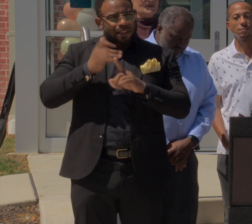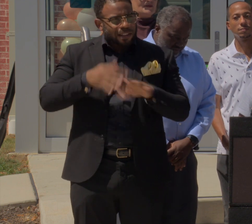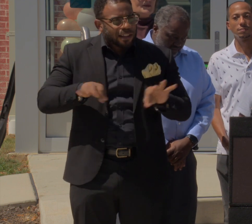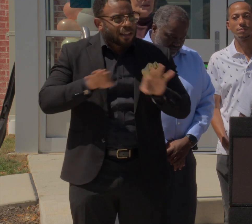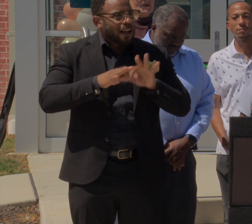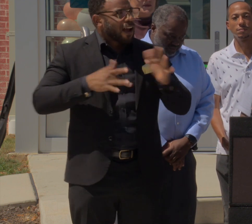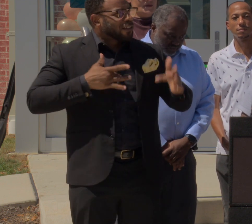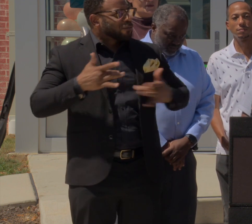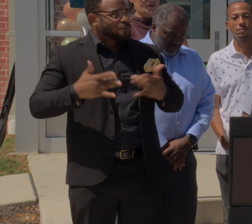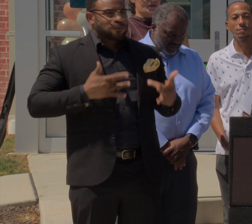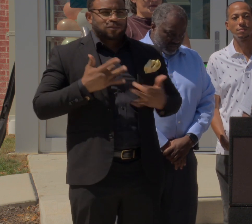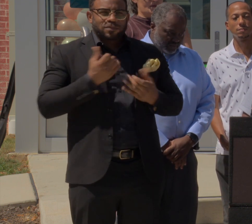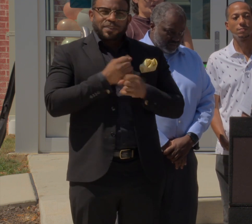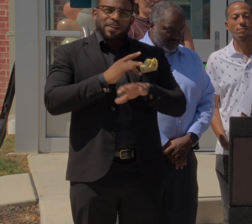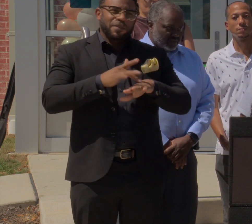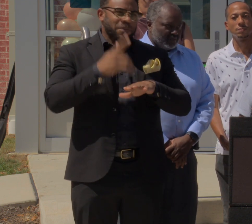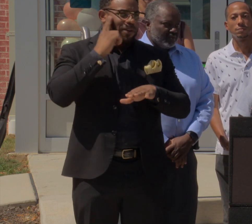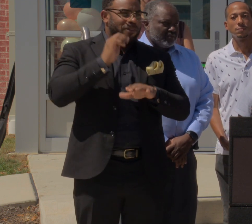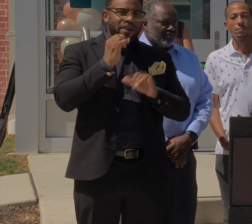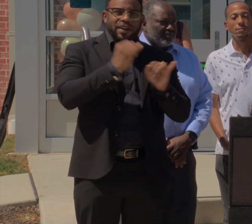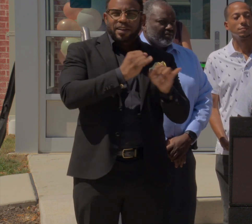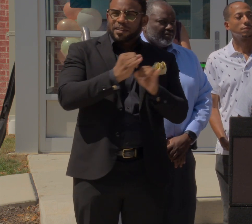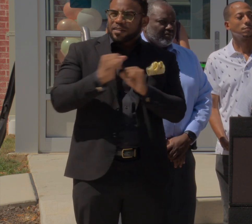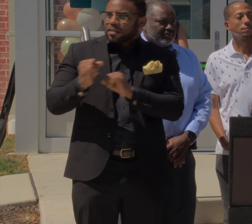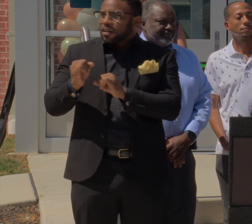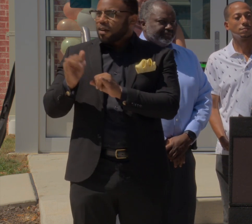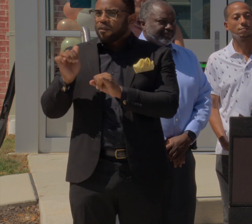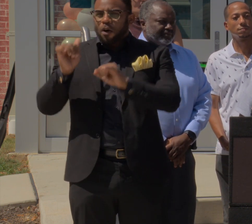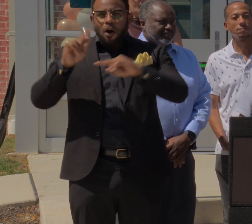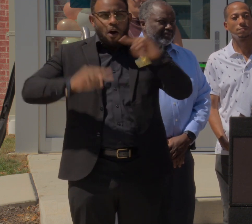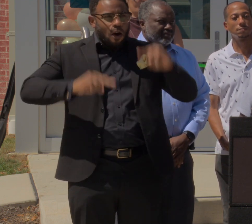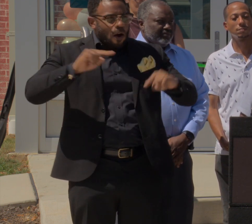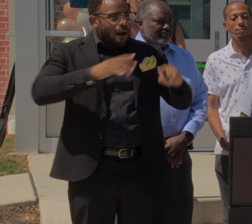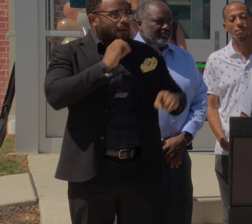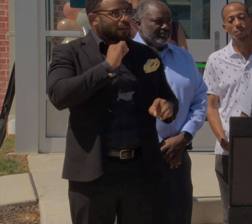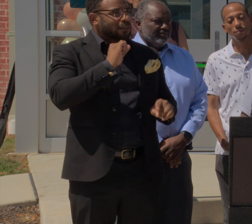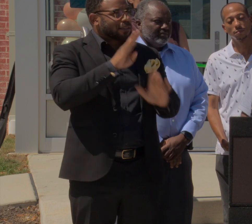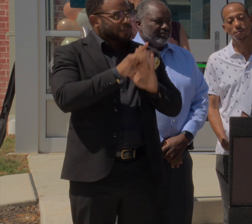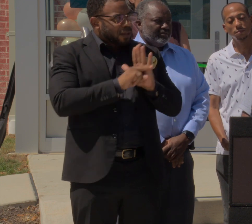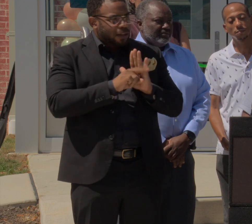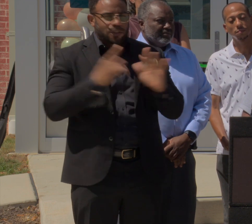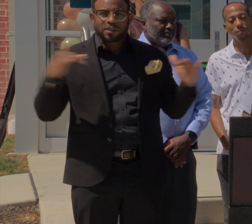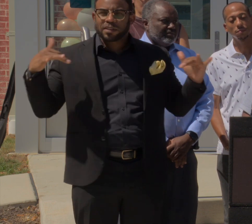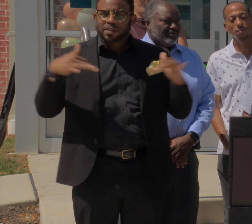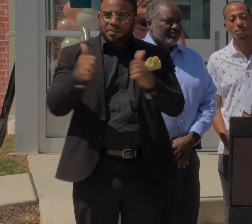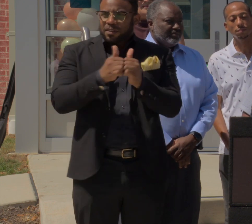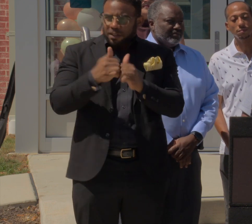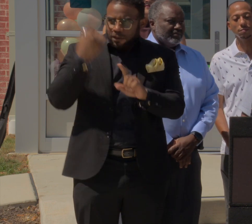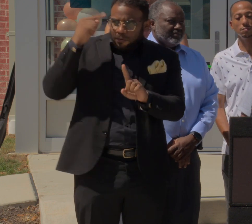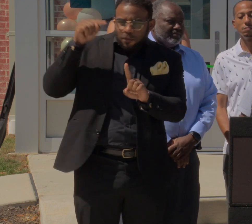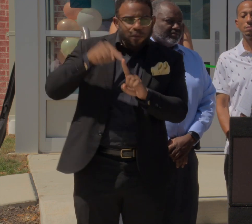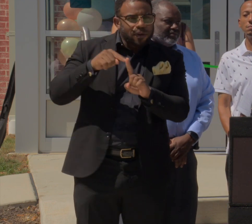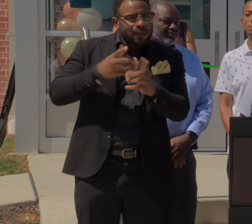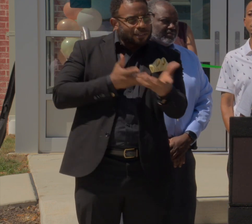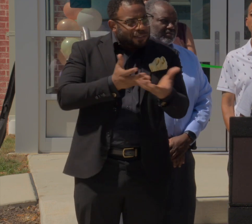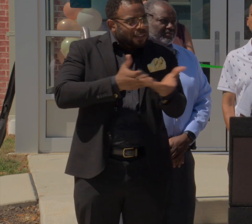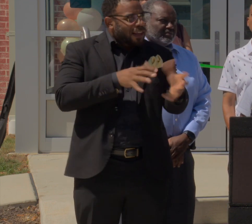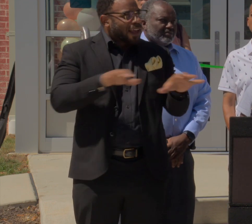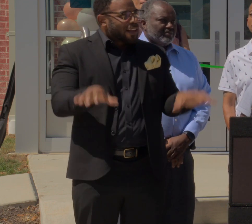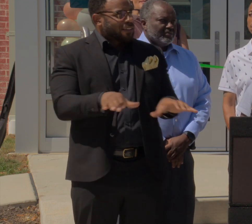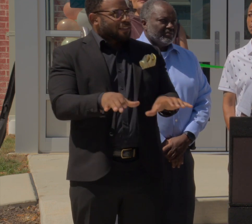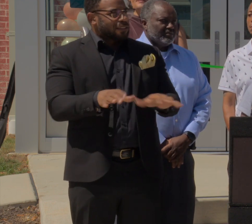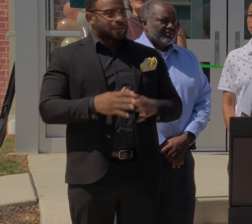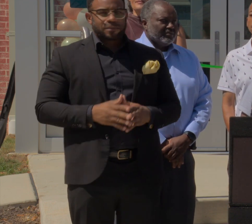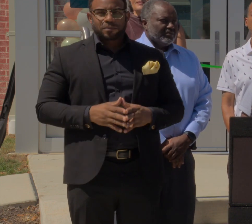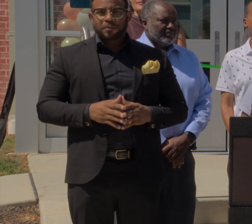vibrant hub and a safe space for individuals of all ages and backgrounds to come together and engage in